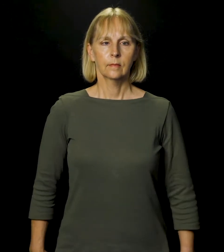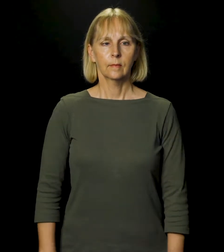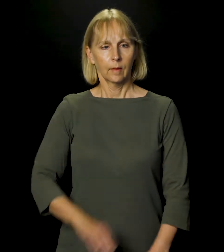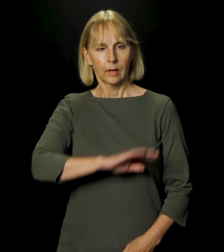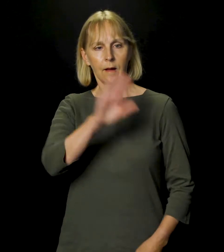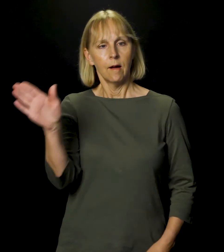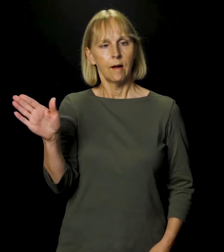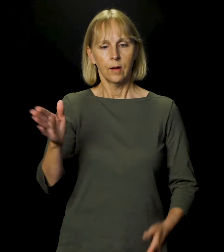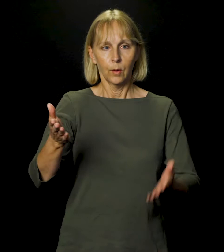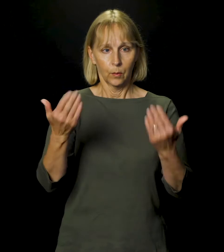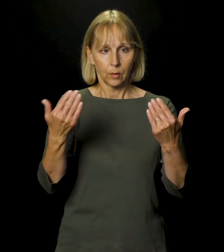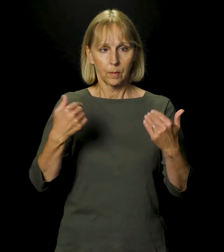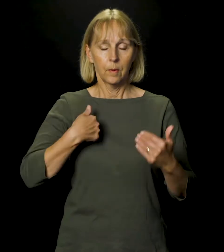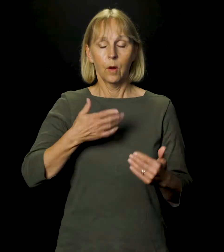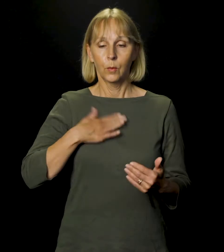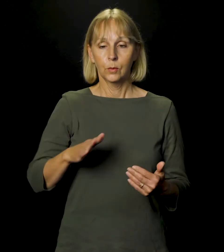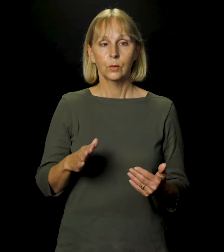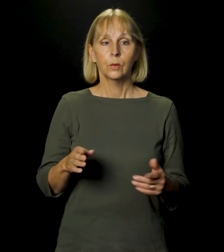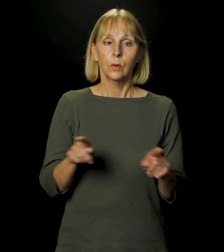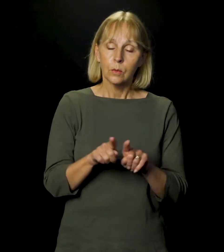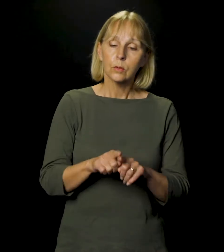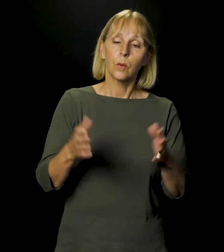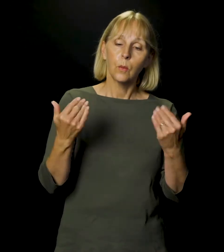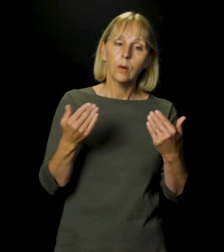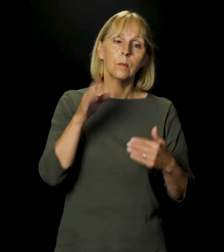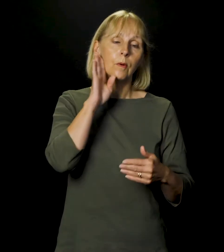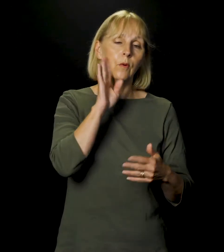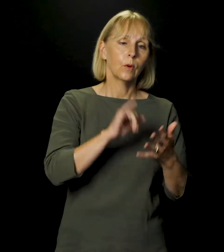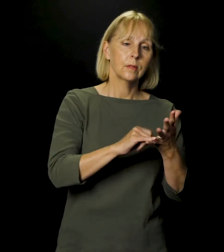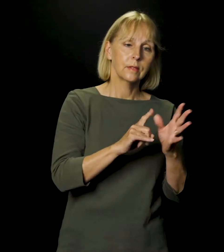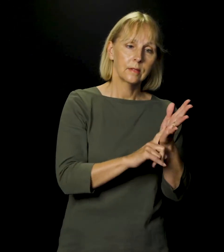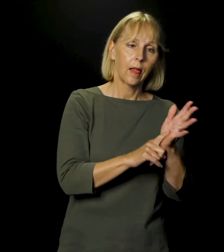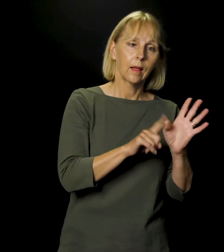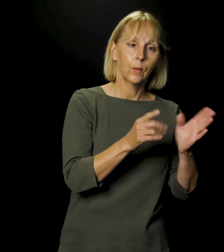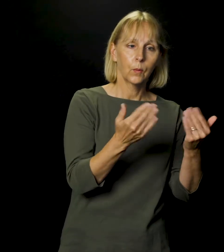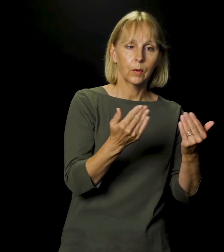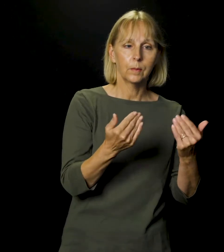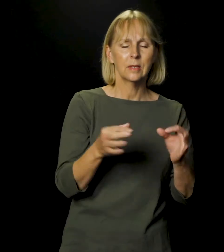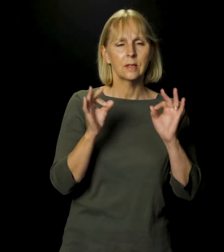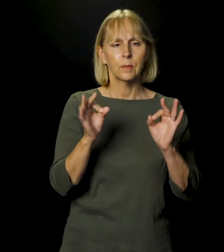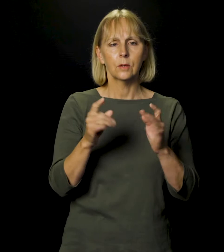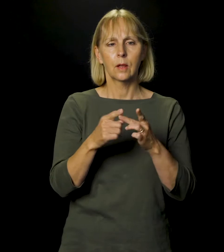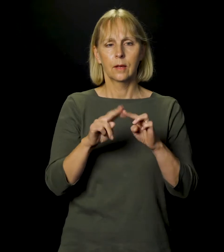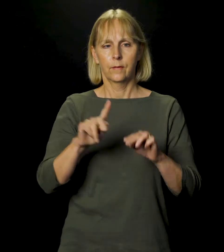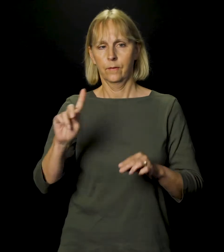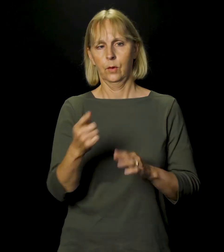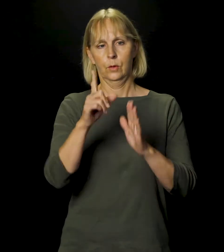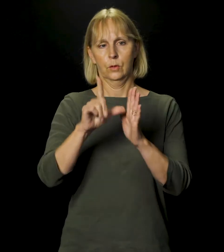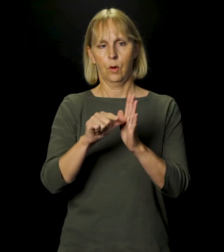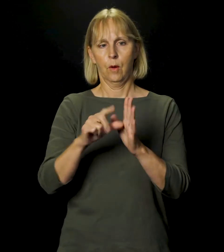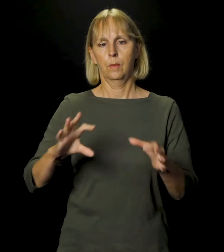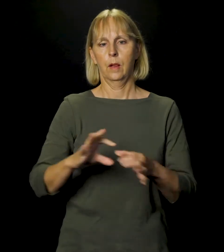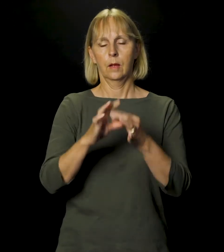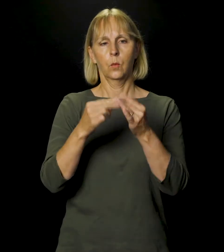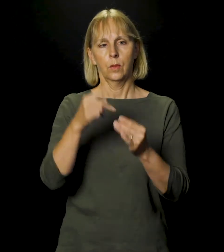Well, hi and welcome. I want to add my welcome to Sally's intro earlier, and a special welcome if you're joining us for the first time here at One Hope. So